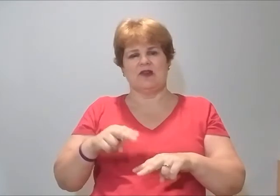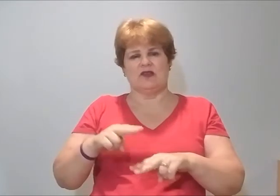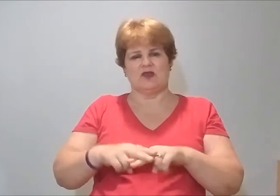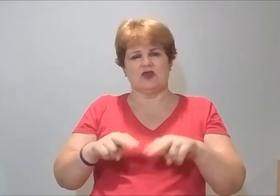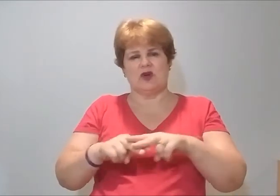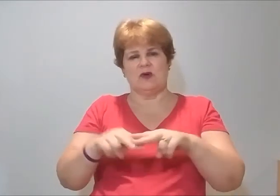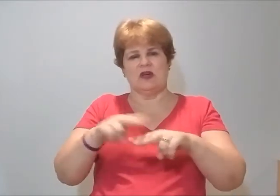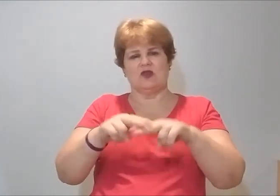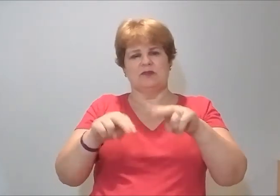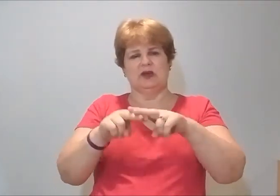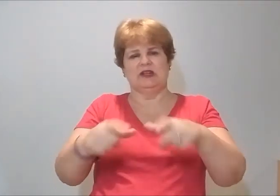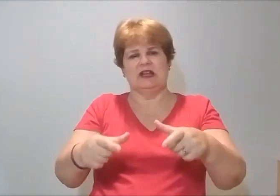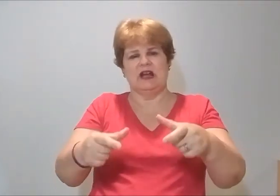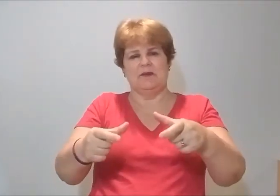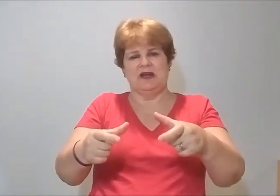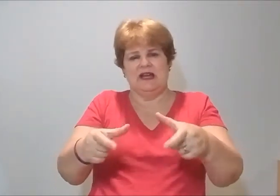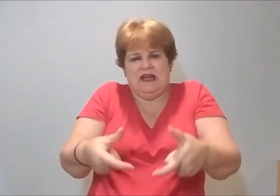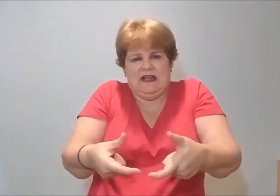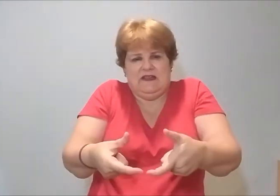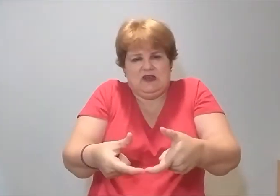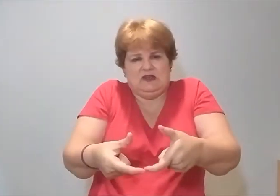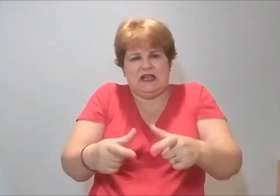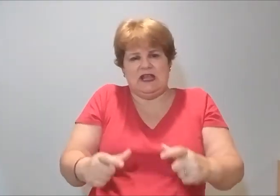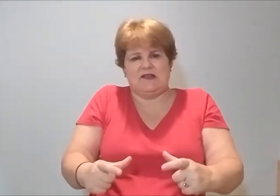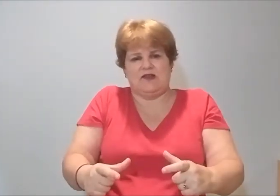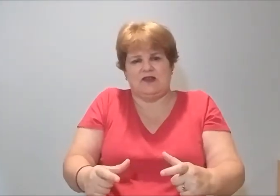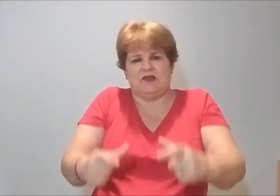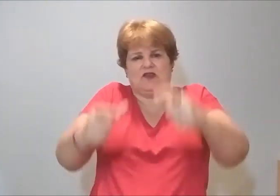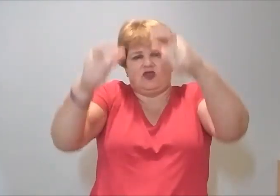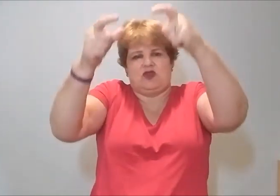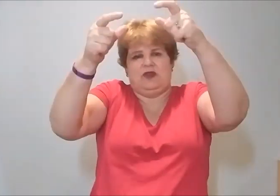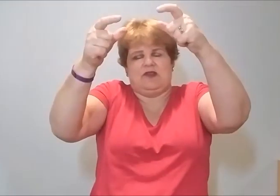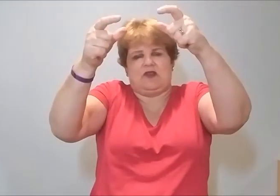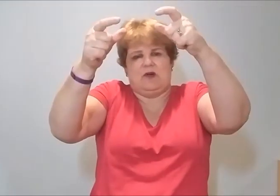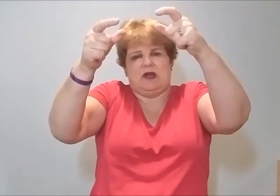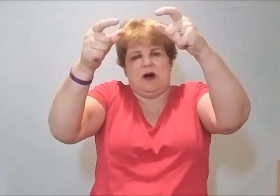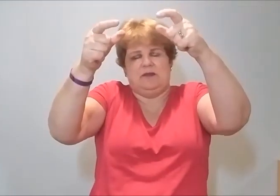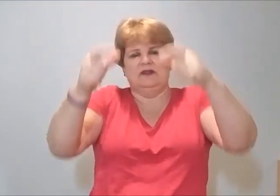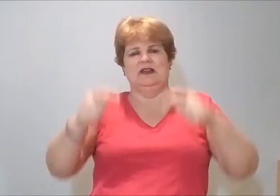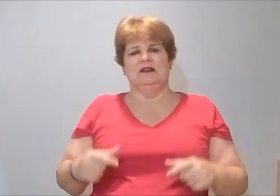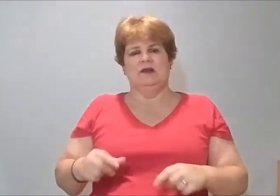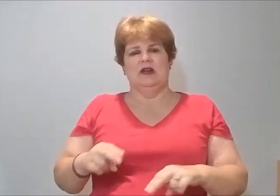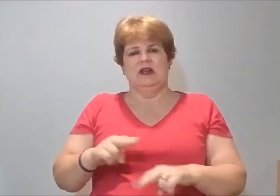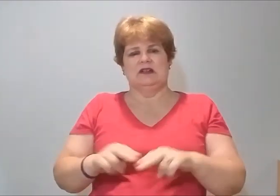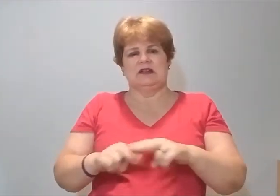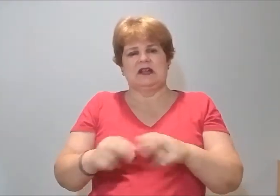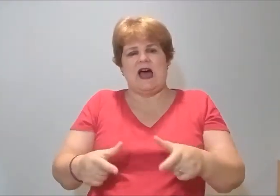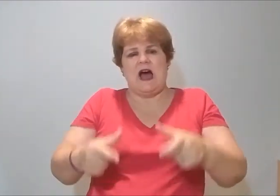So you're showing how you're building it up, and then you take hands like this and show that it's going up.